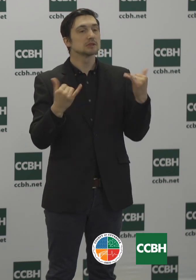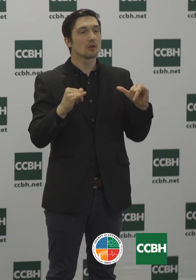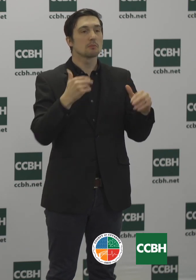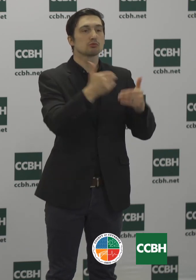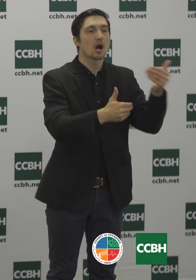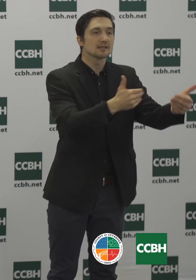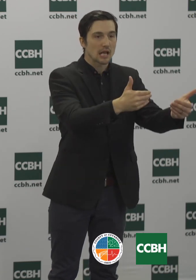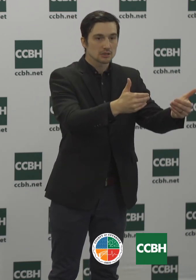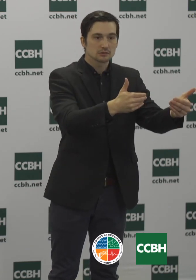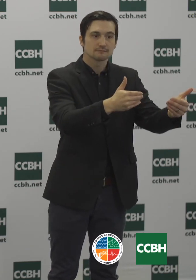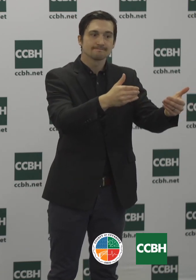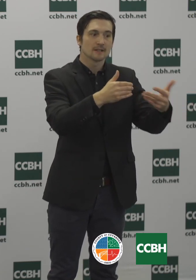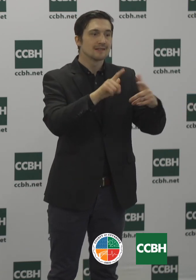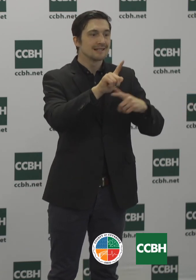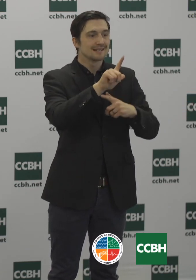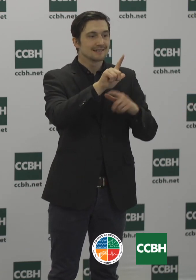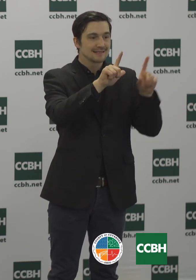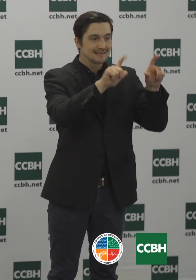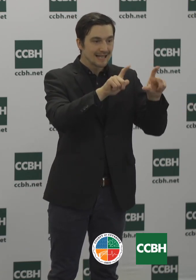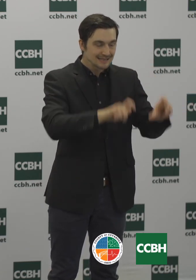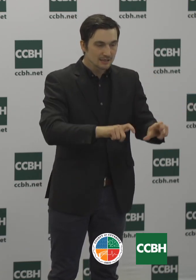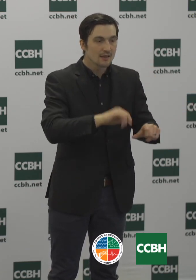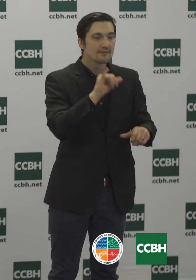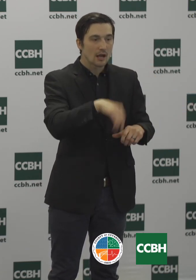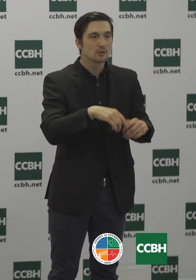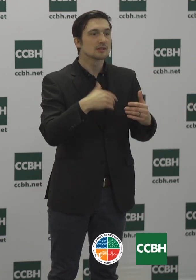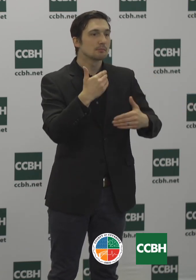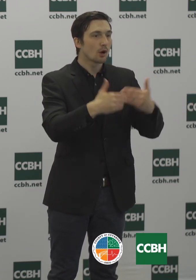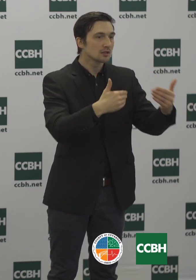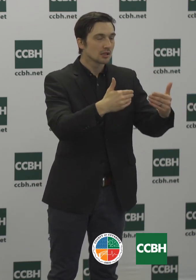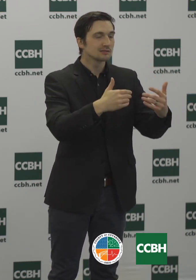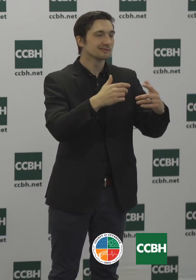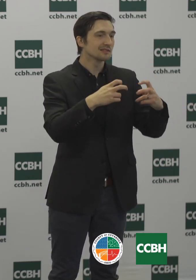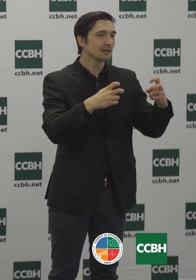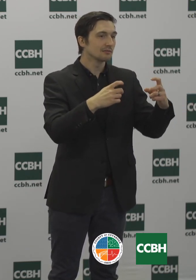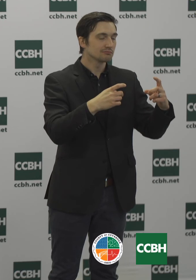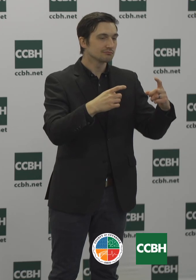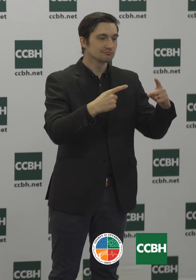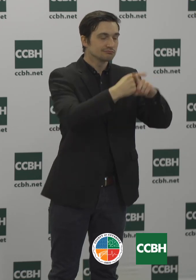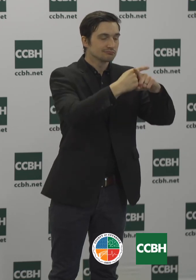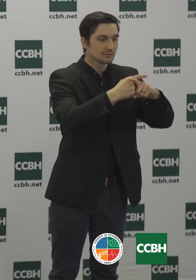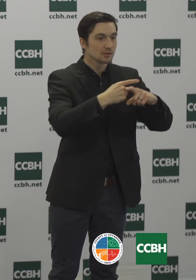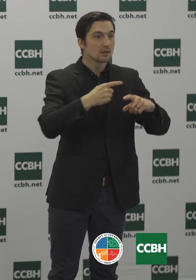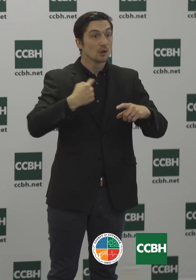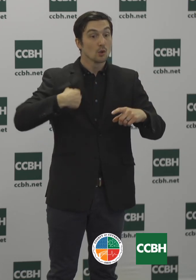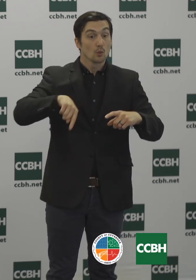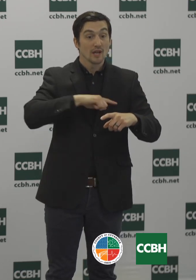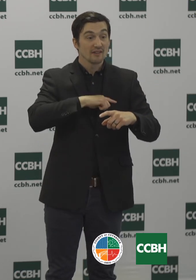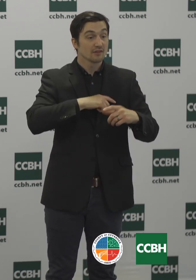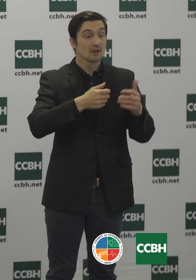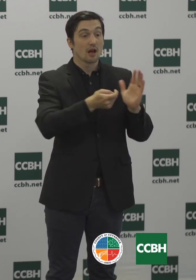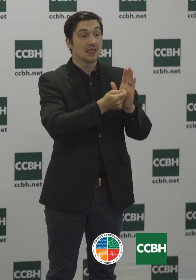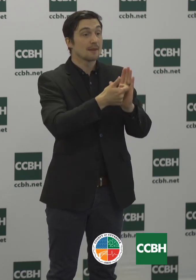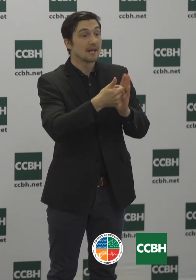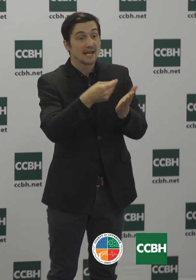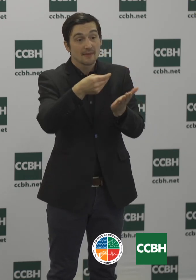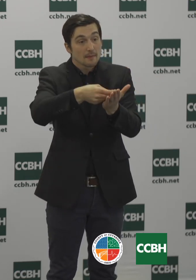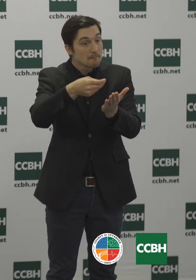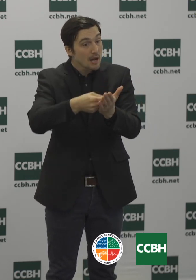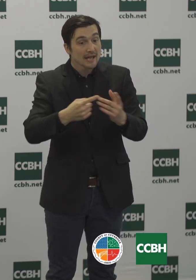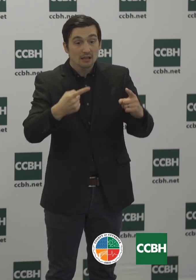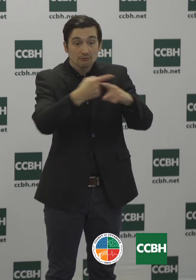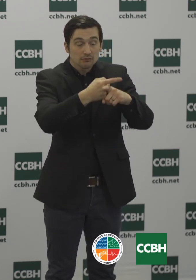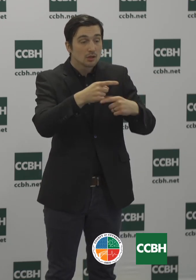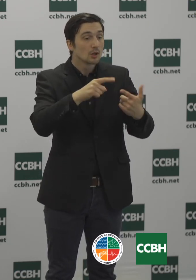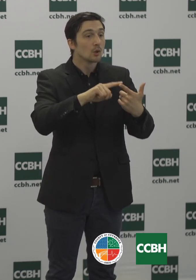Executive Budish and because of the CCBH, we have eliminated that. We've eliminated the money issue. We've eliminated